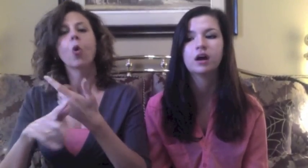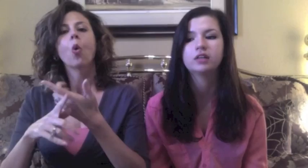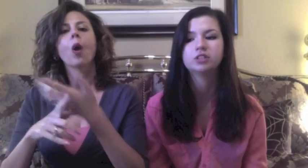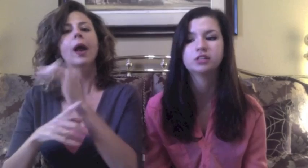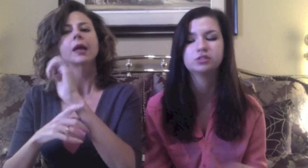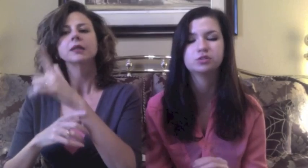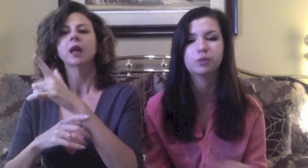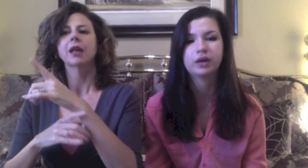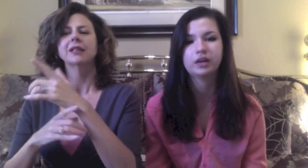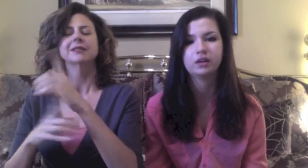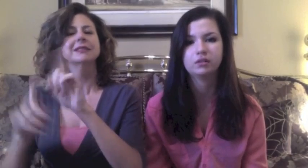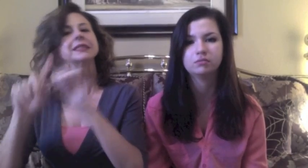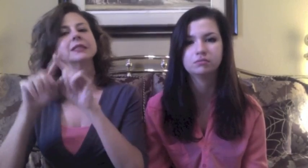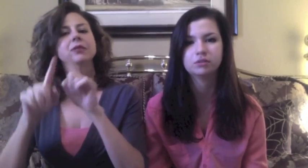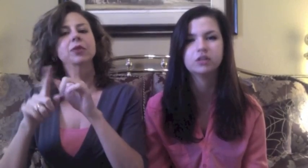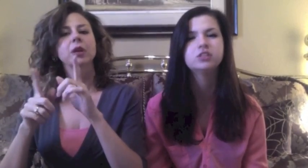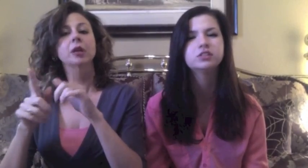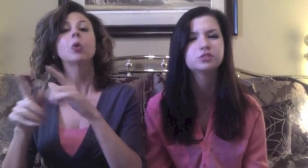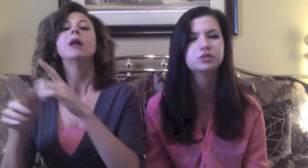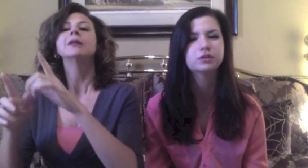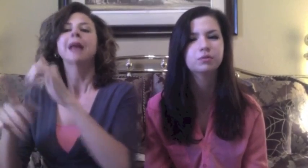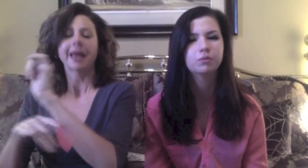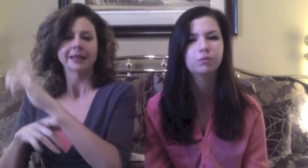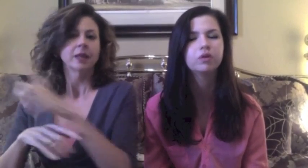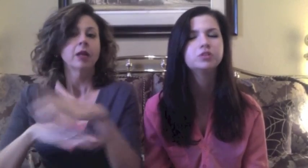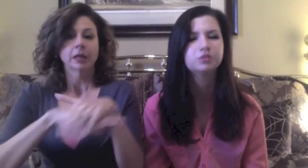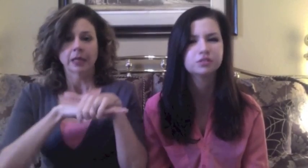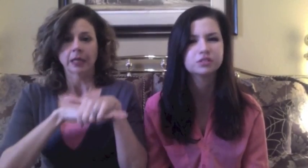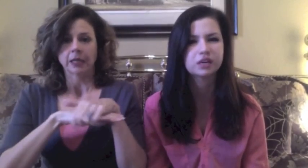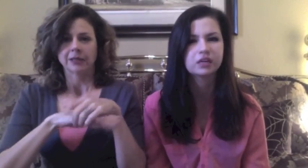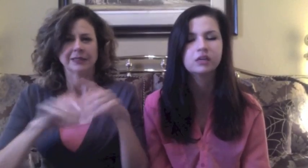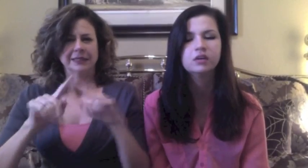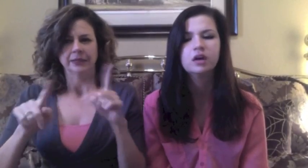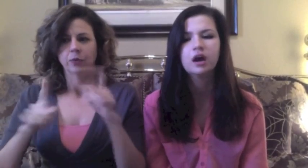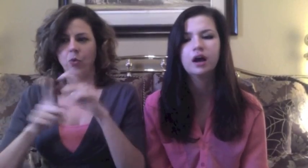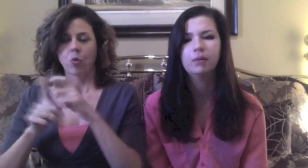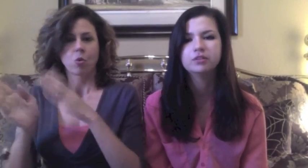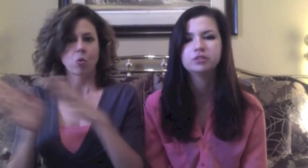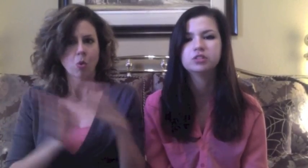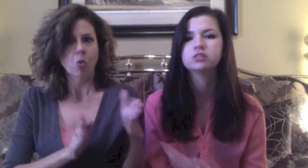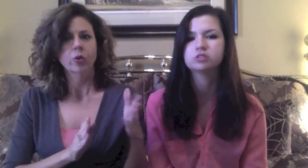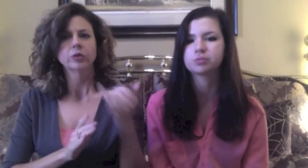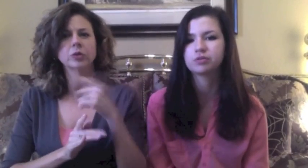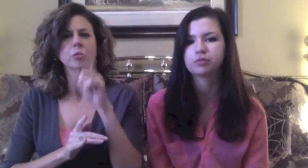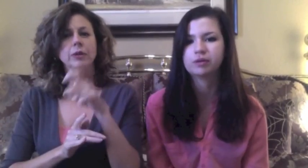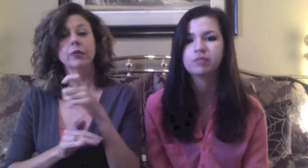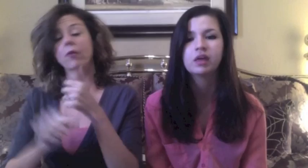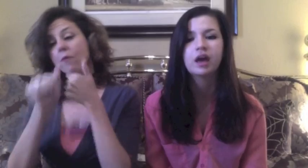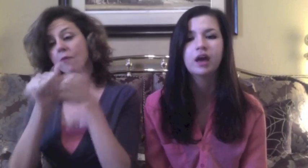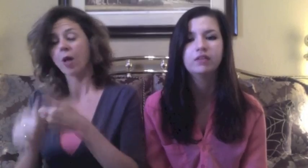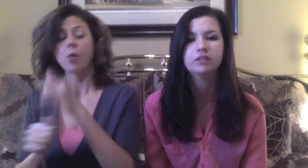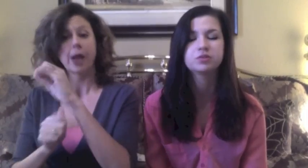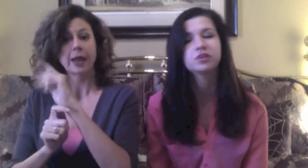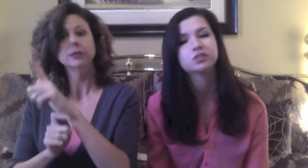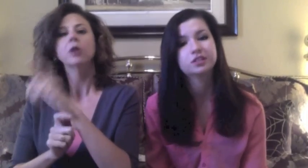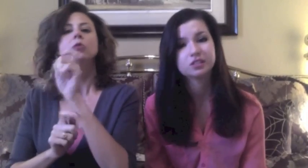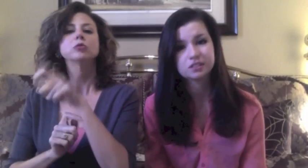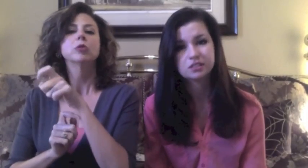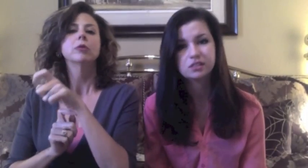signing, it changes the way, or it changes the words you'd use to sign. And so she's an interpret for me, and then so you also get